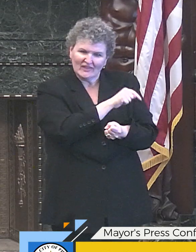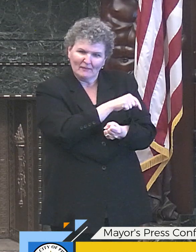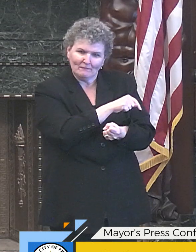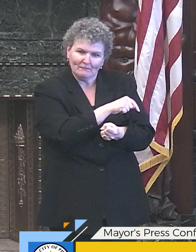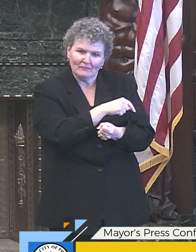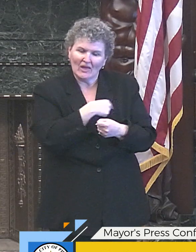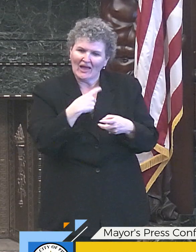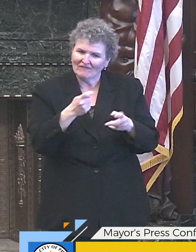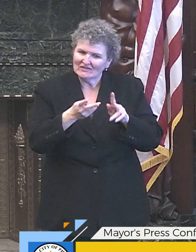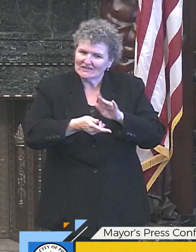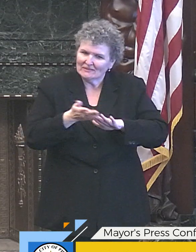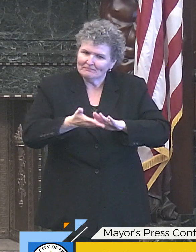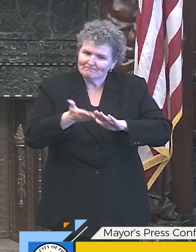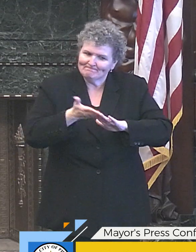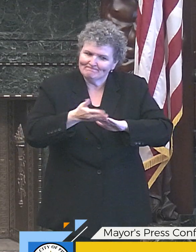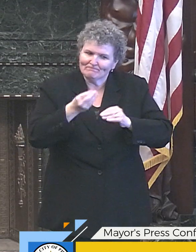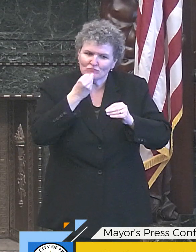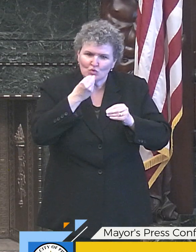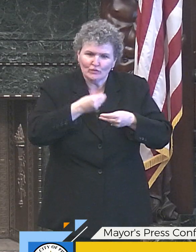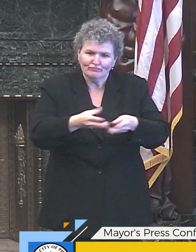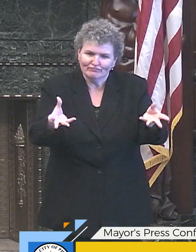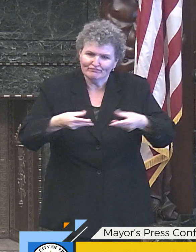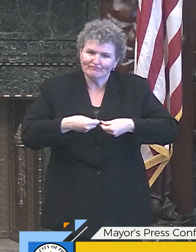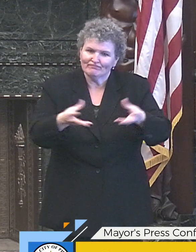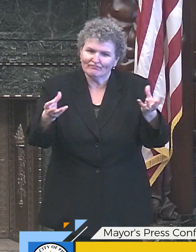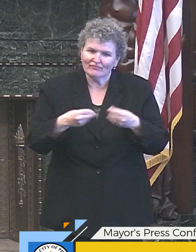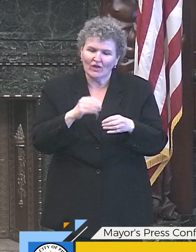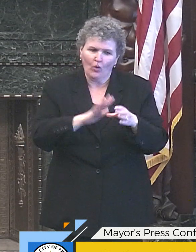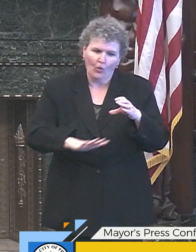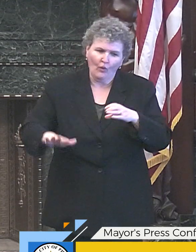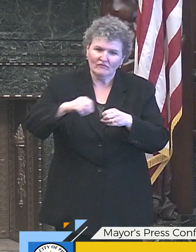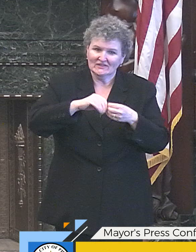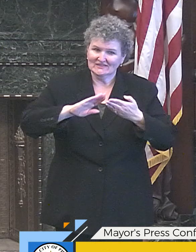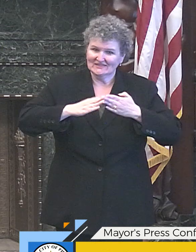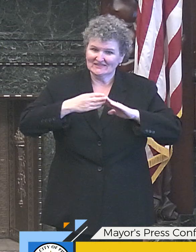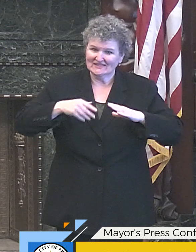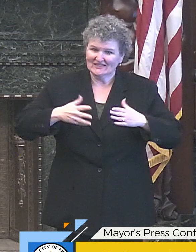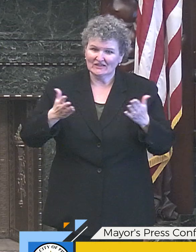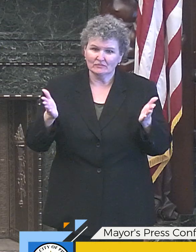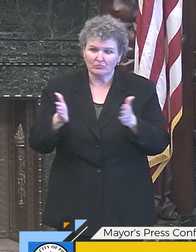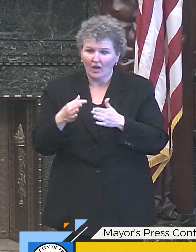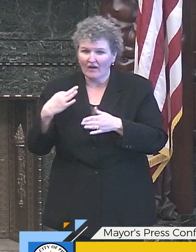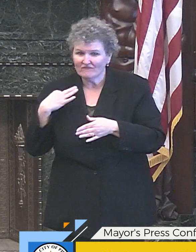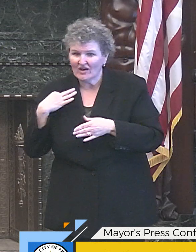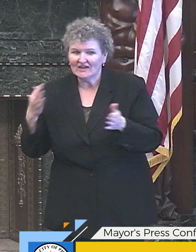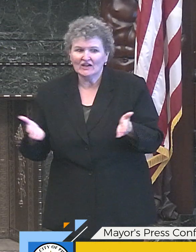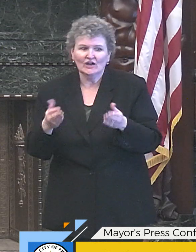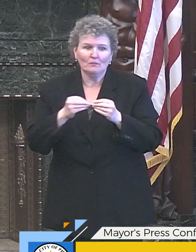to our city, and would encourage volunteers, staff,